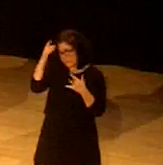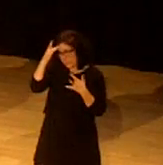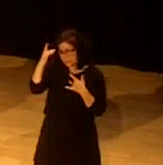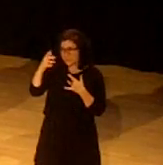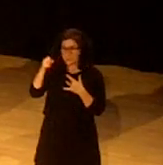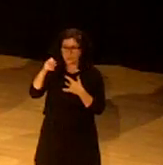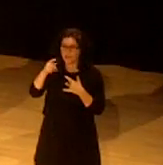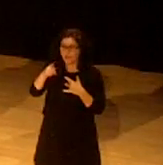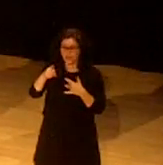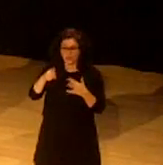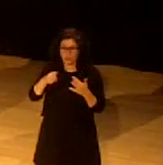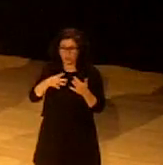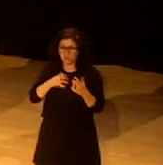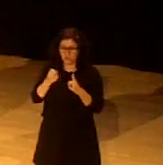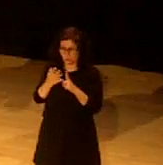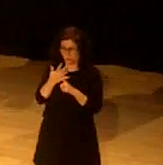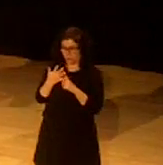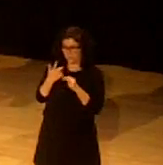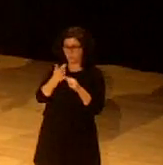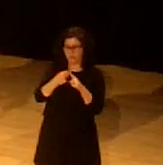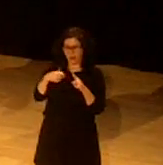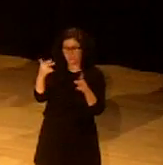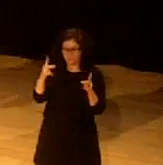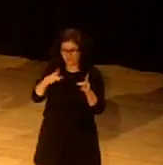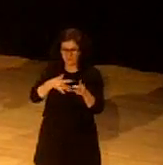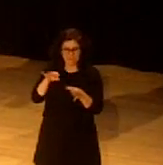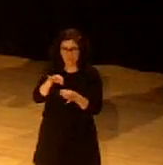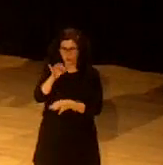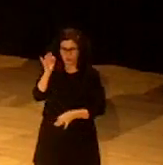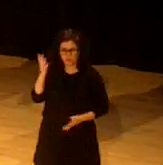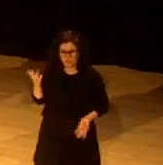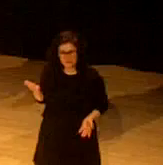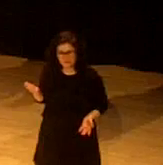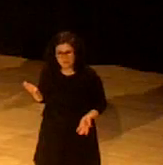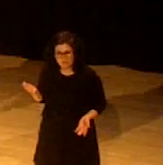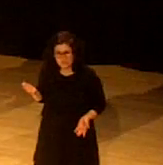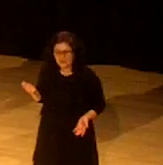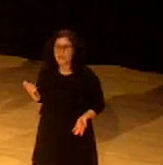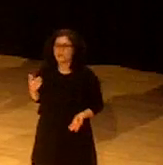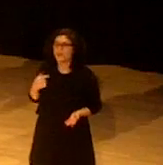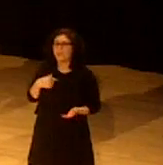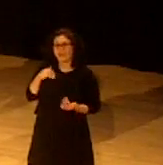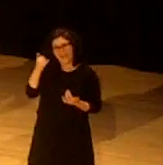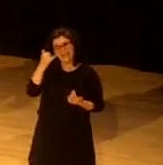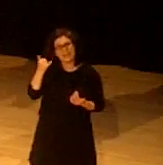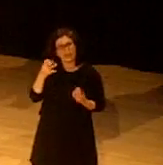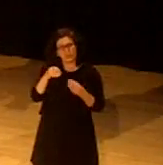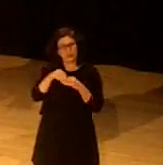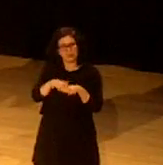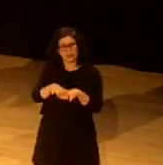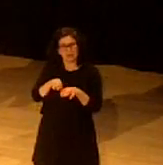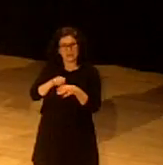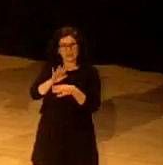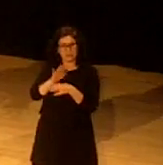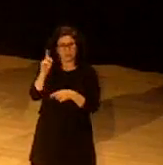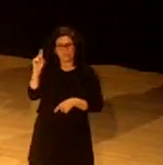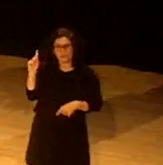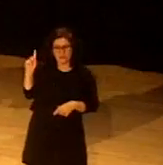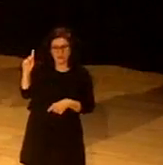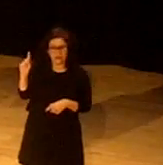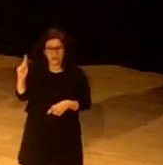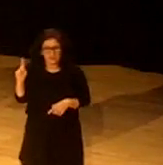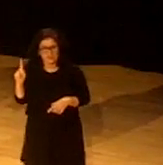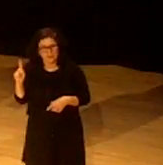that you were walking around as a ghost in it. And I wanted to somehow try and combine the two in a narrative that made